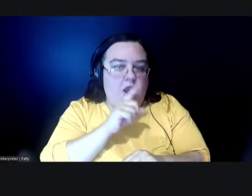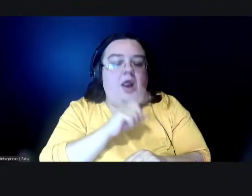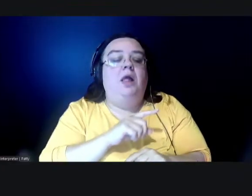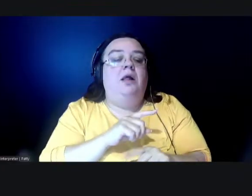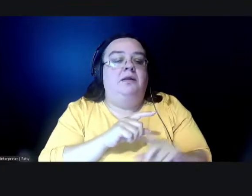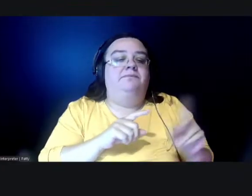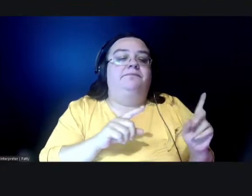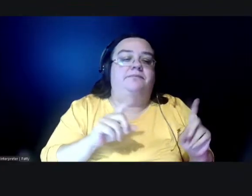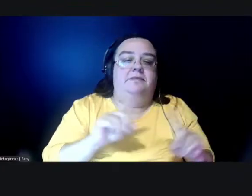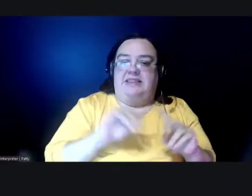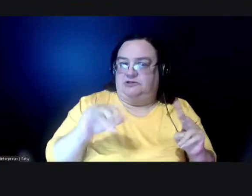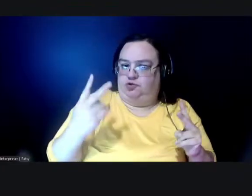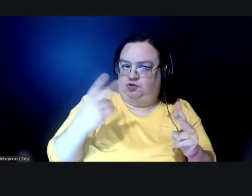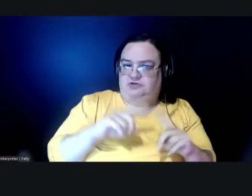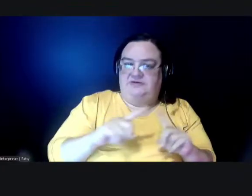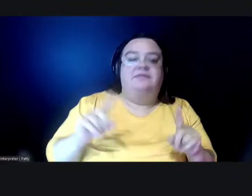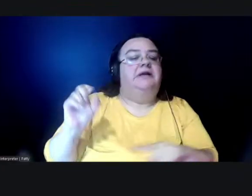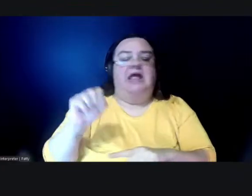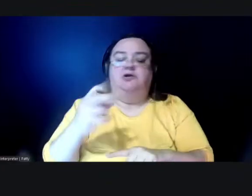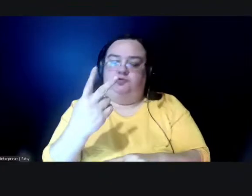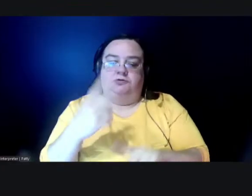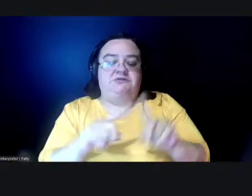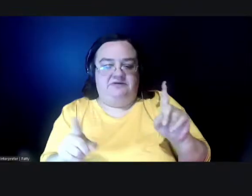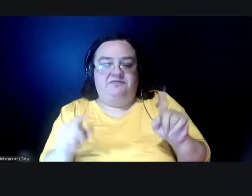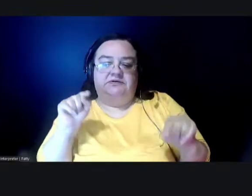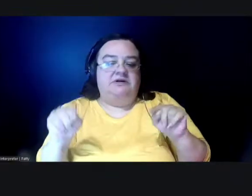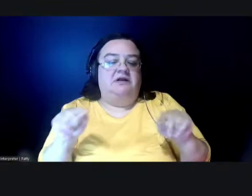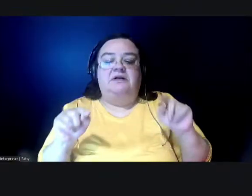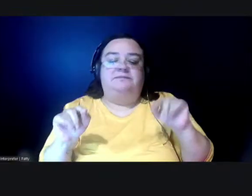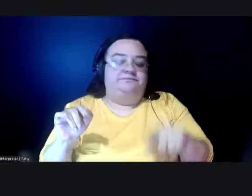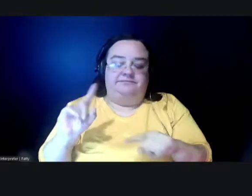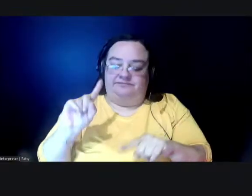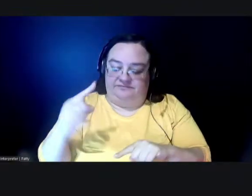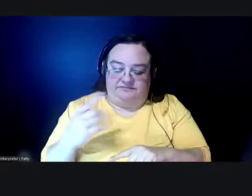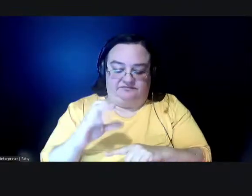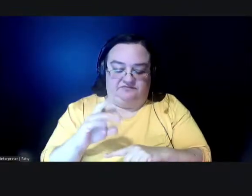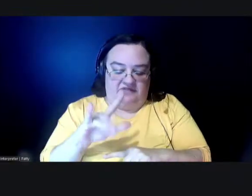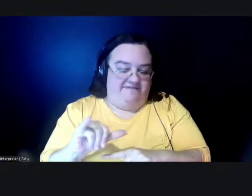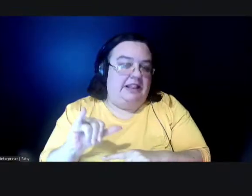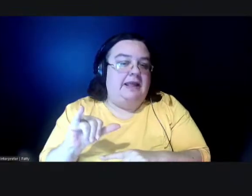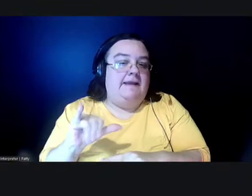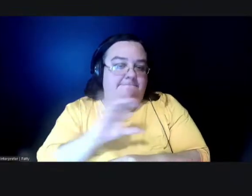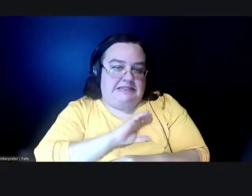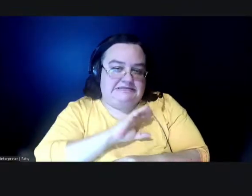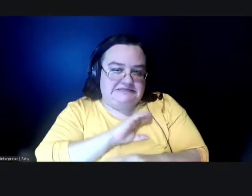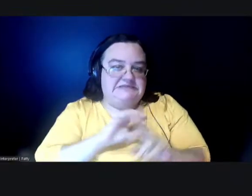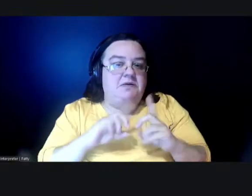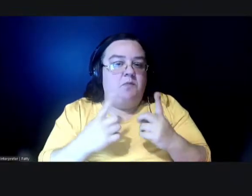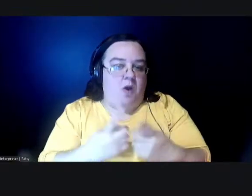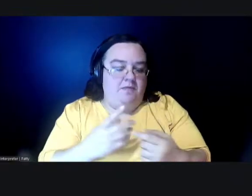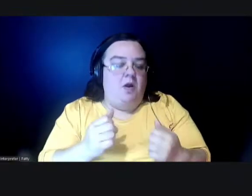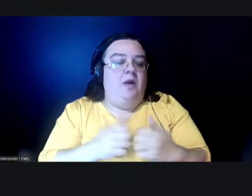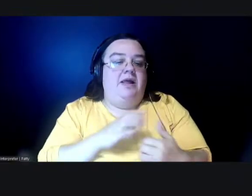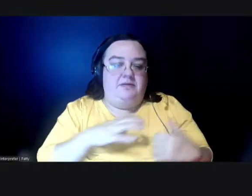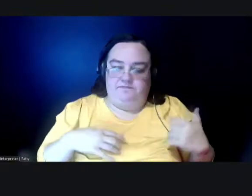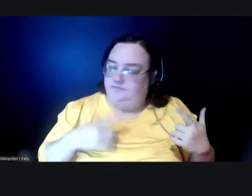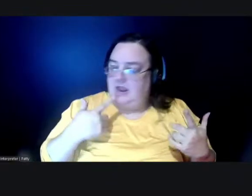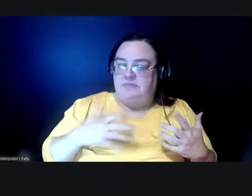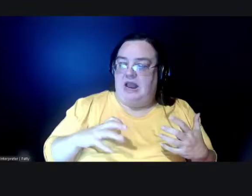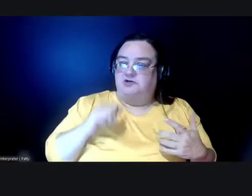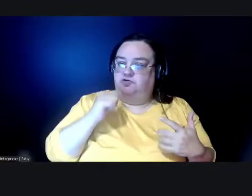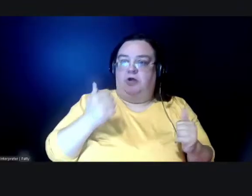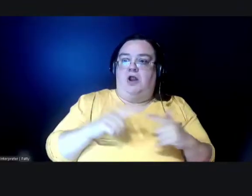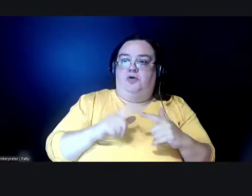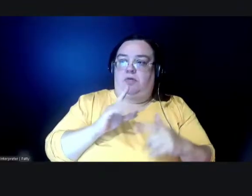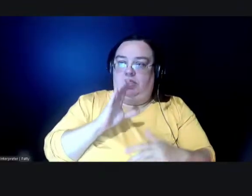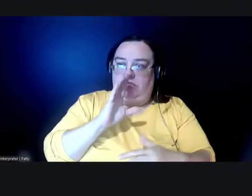different things? It's 2 different things, yeah. This is Okay. just Just wanna the make Cheverly Police Department, All right. mayor and council. You're not and- stepping on toes, just asking. Yeah, questions. Yeah.